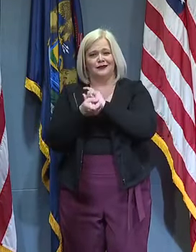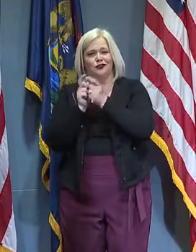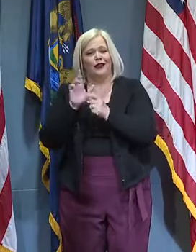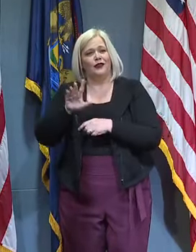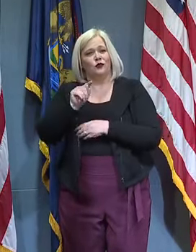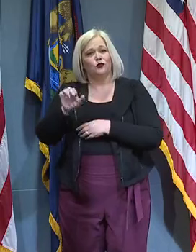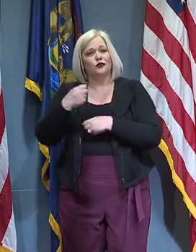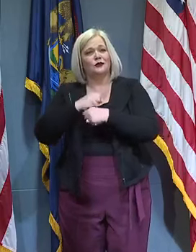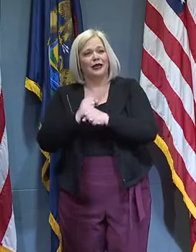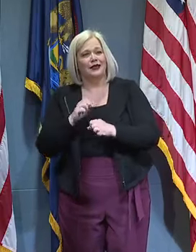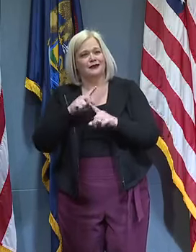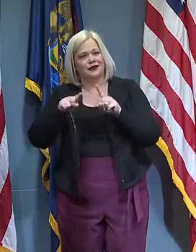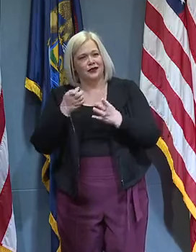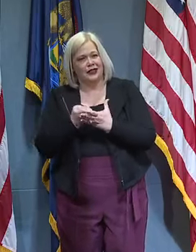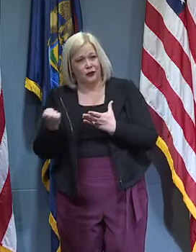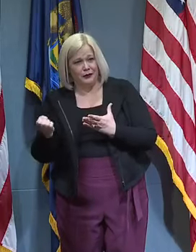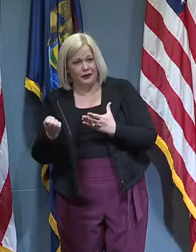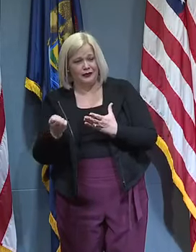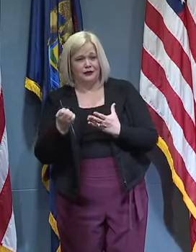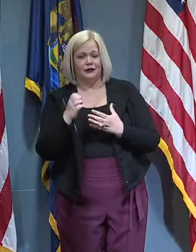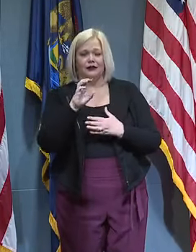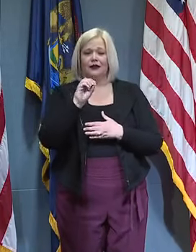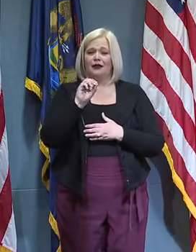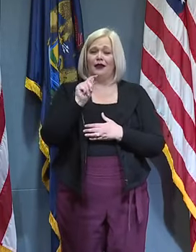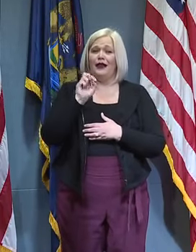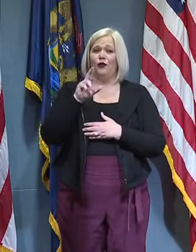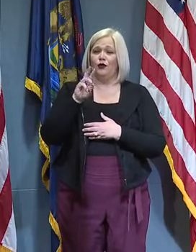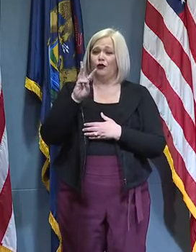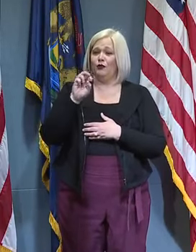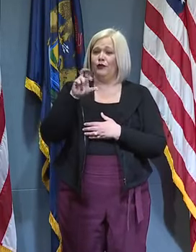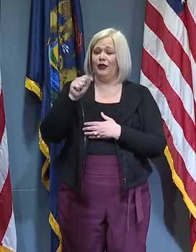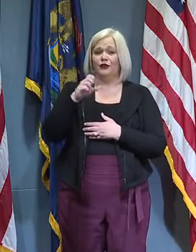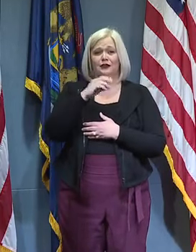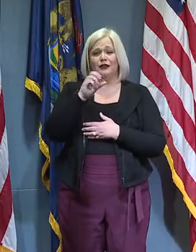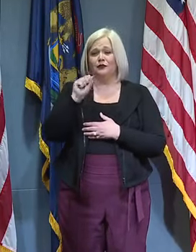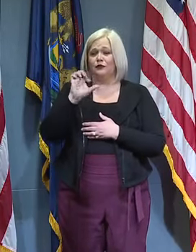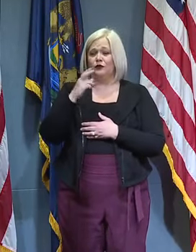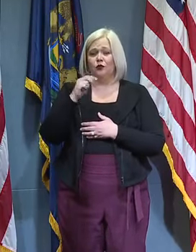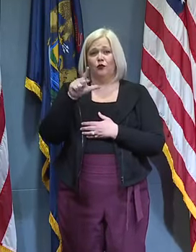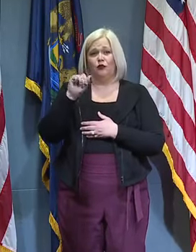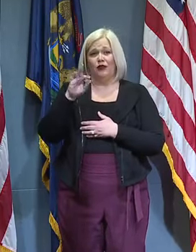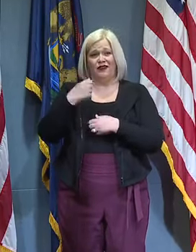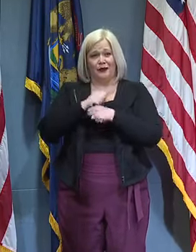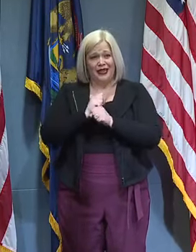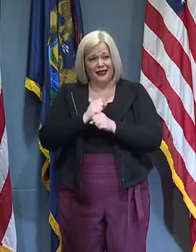grants. Outerwears and Schoolcraft is sewing gowns and masks.